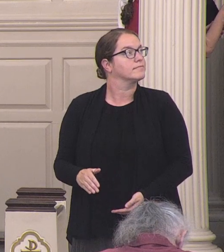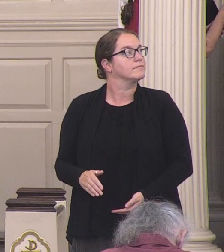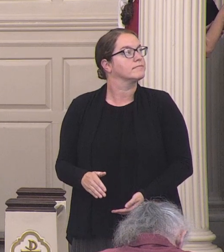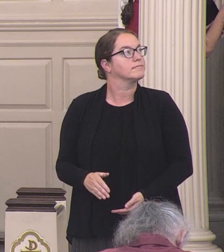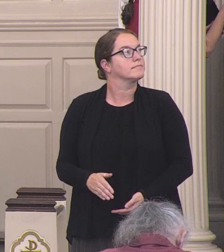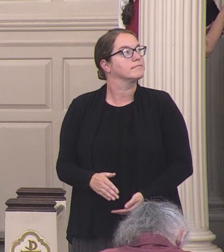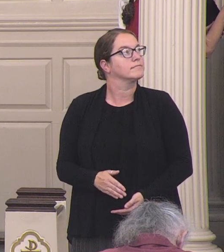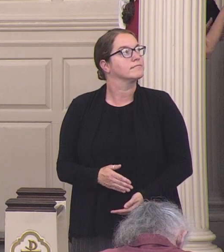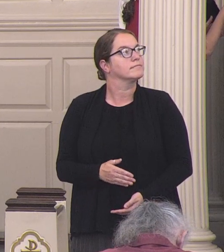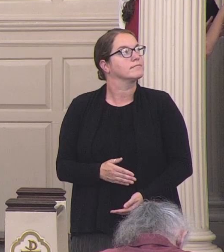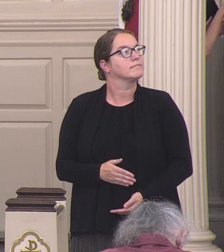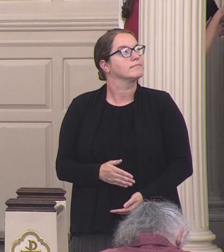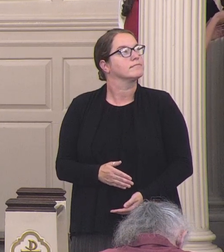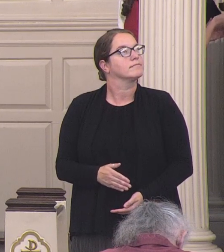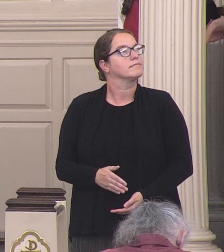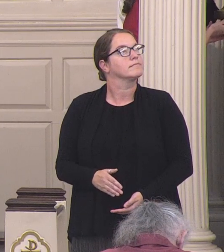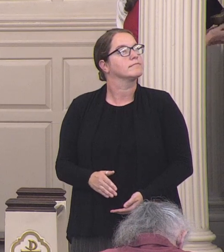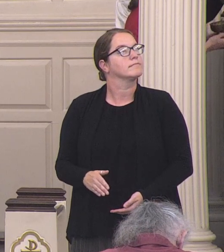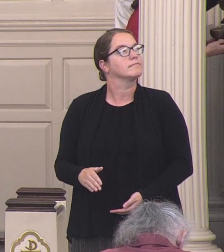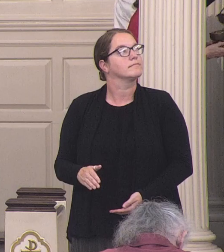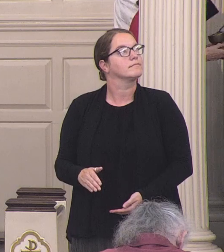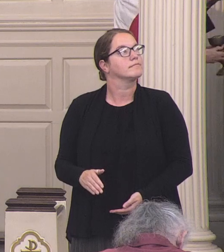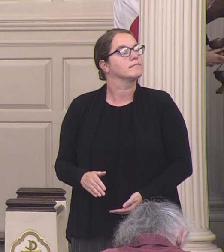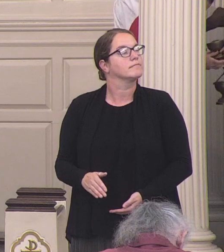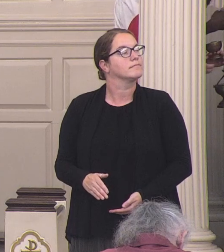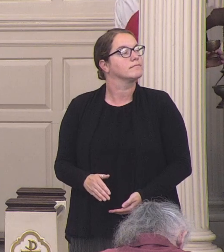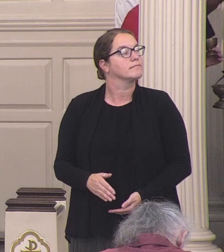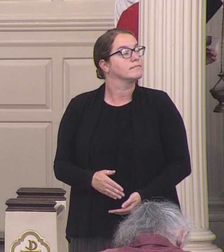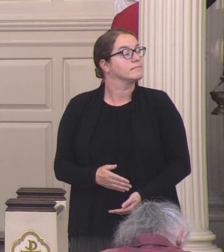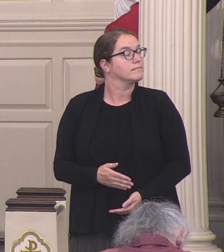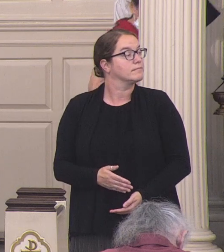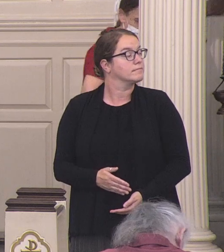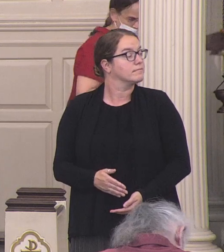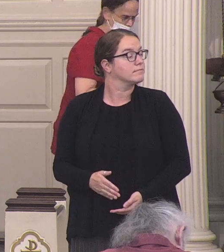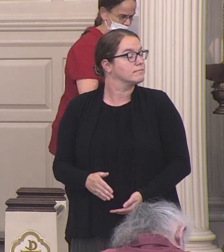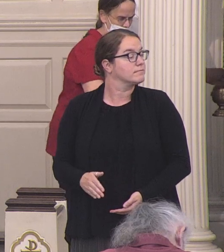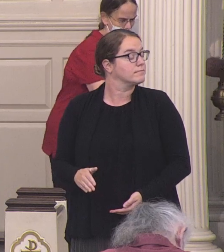semper, et in saecula